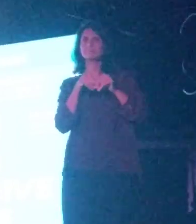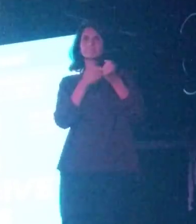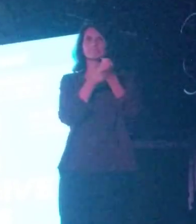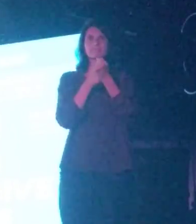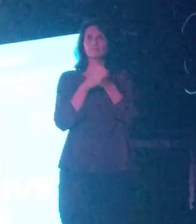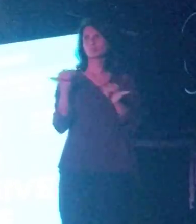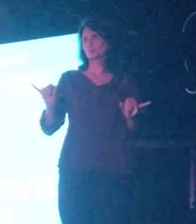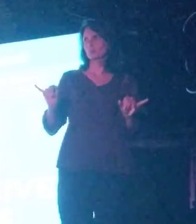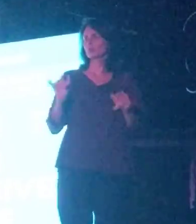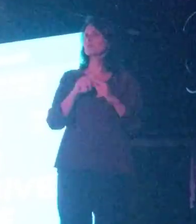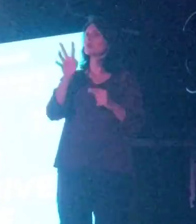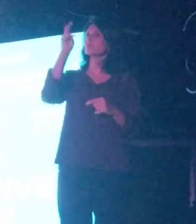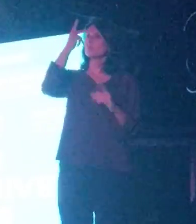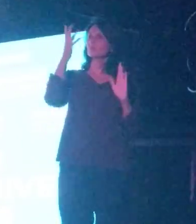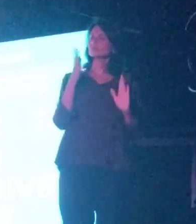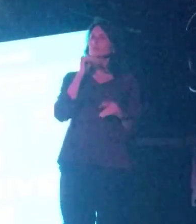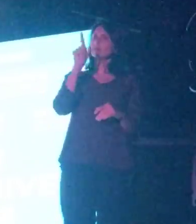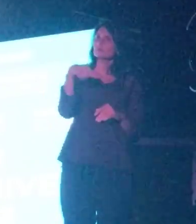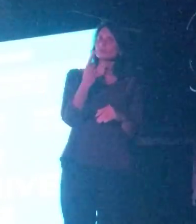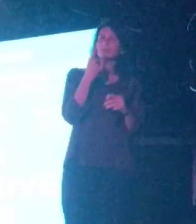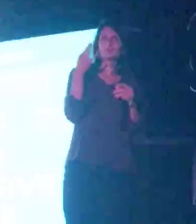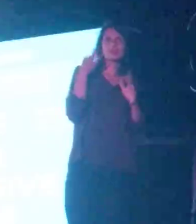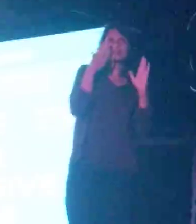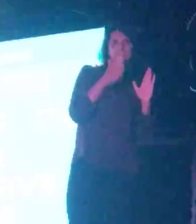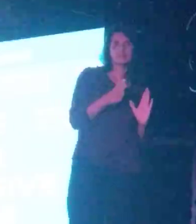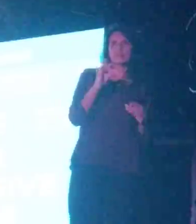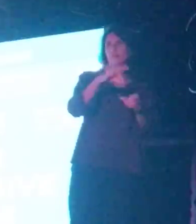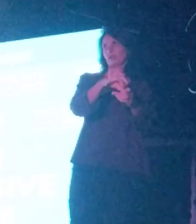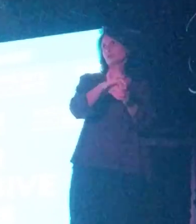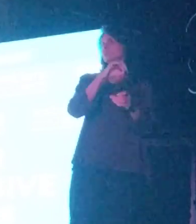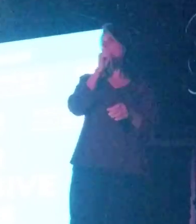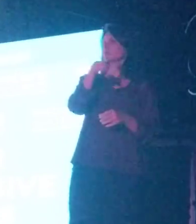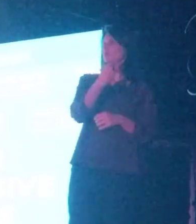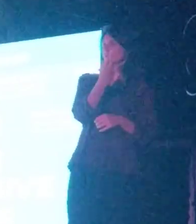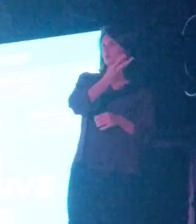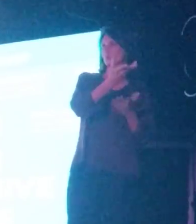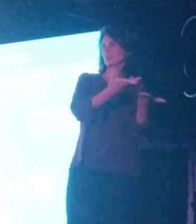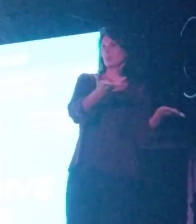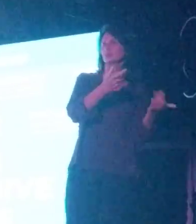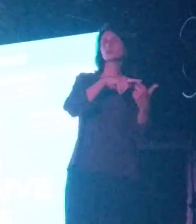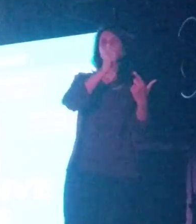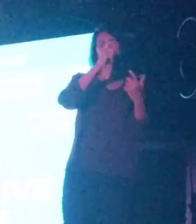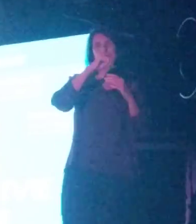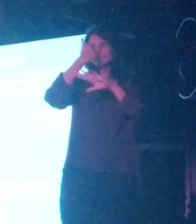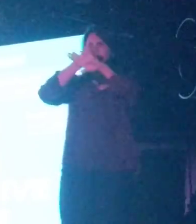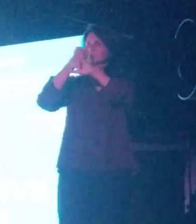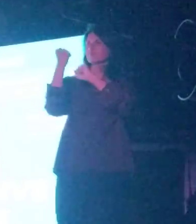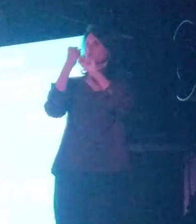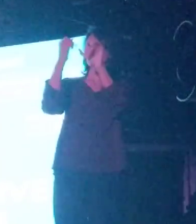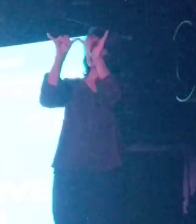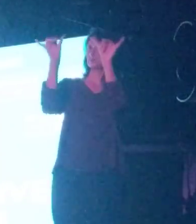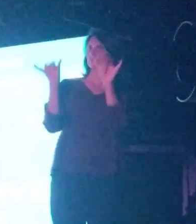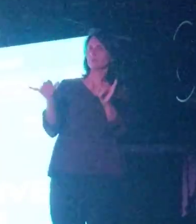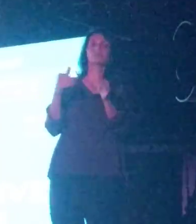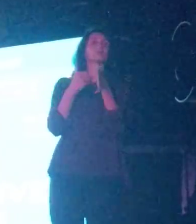politics is not just about candidates and elections. You need to have a system in place that no matter who runs, no